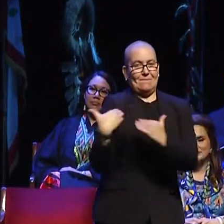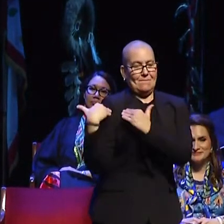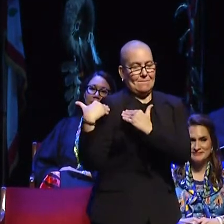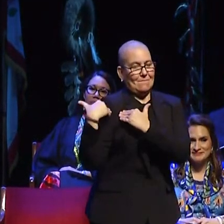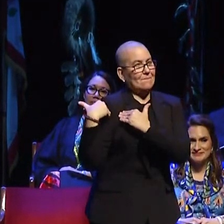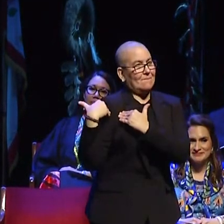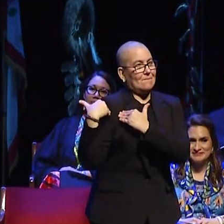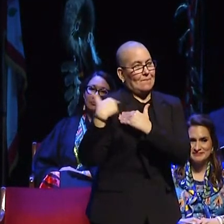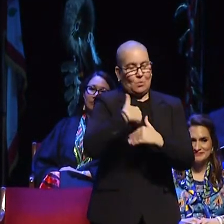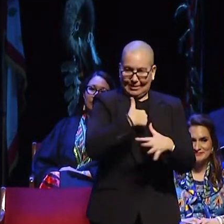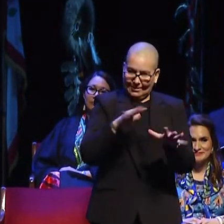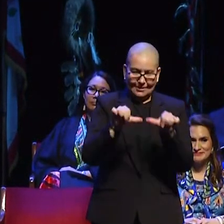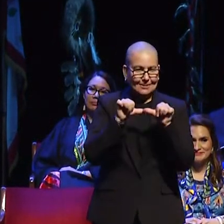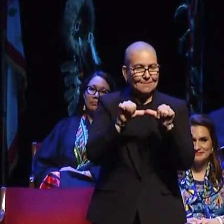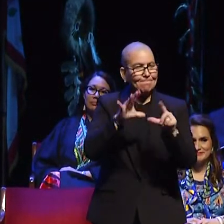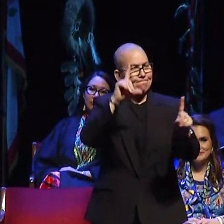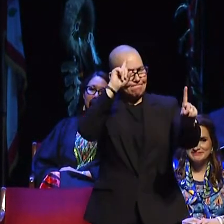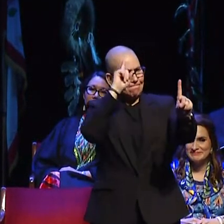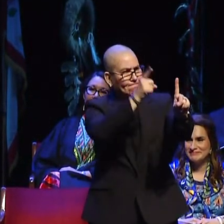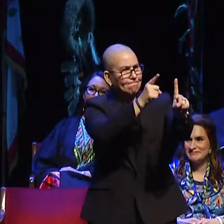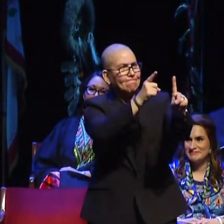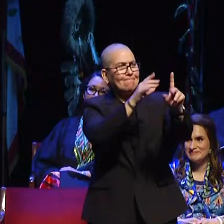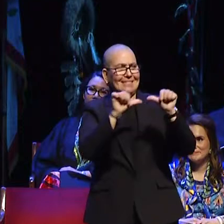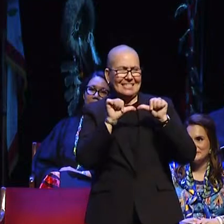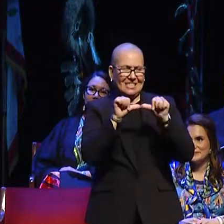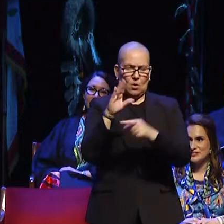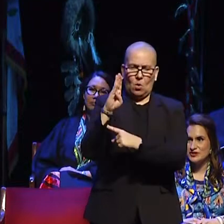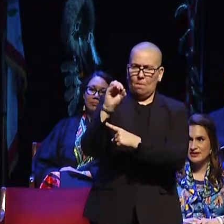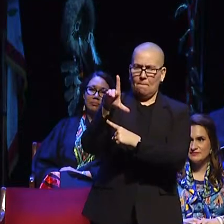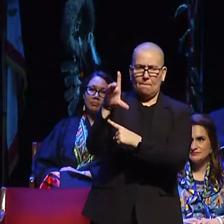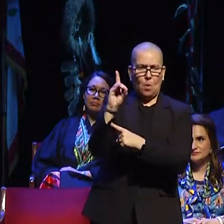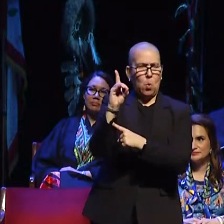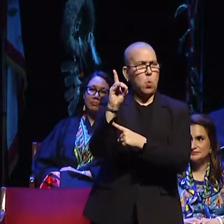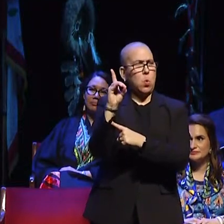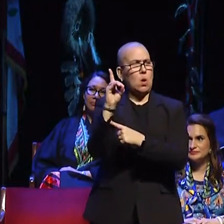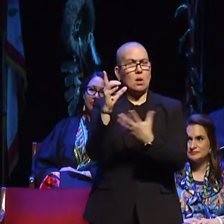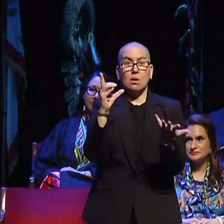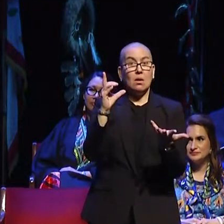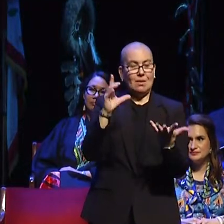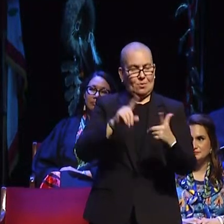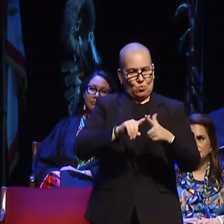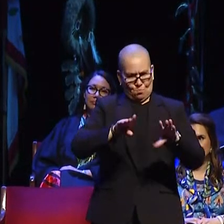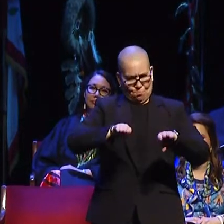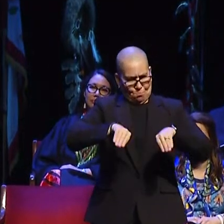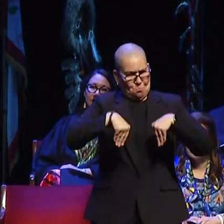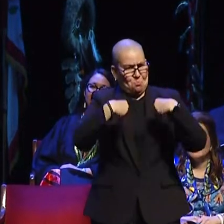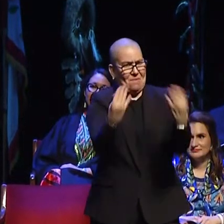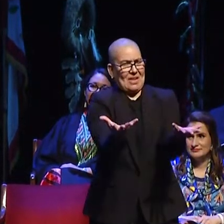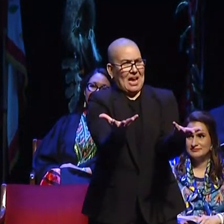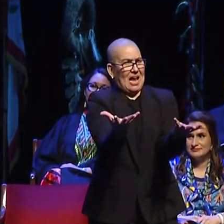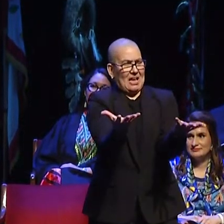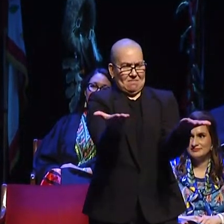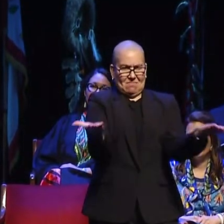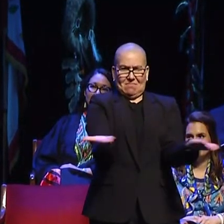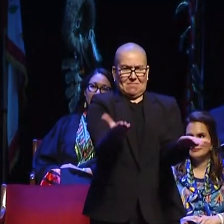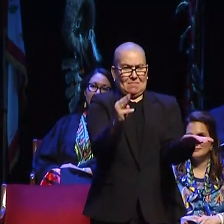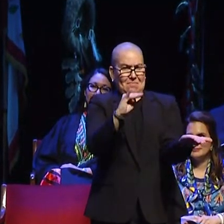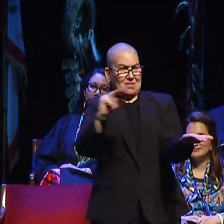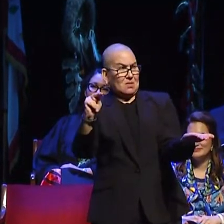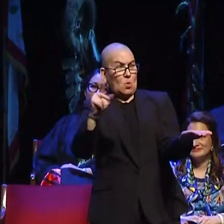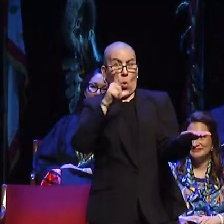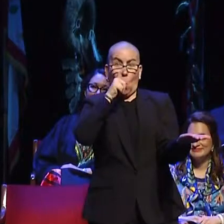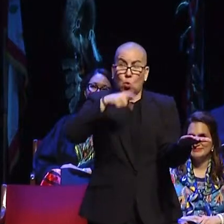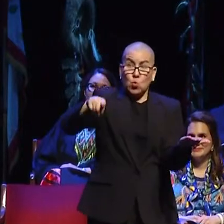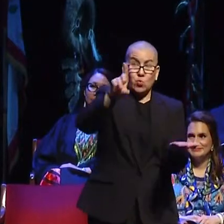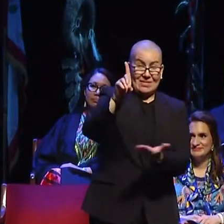this: be bold and deliver for Minnesota. To every one of you who has been elected, be